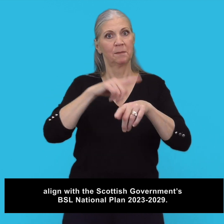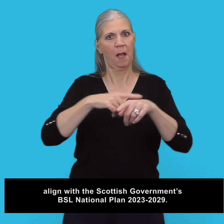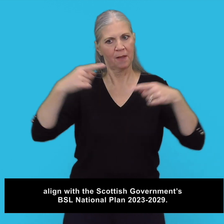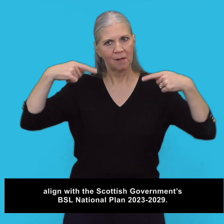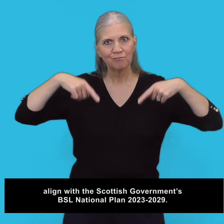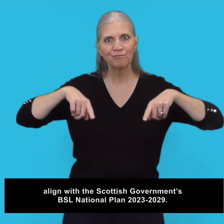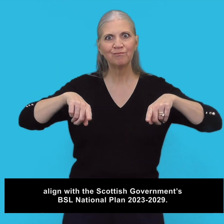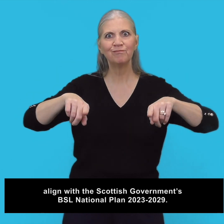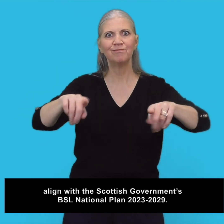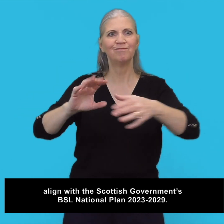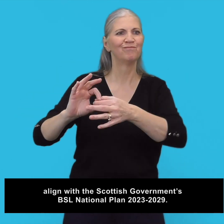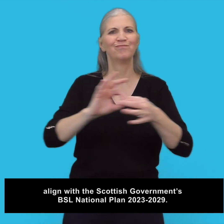2029.